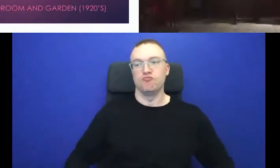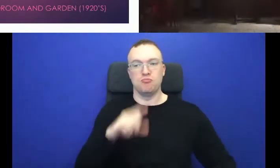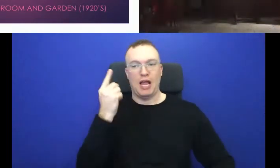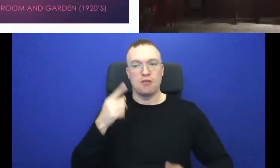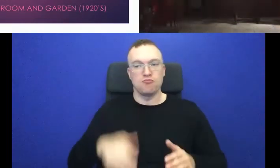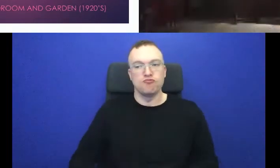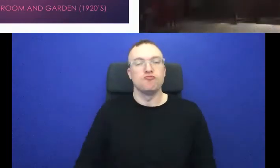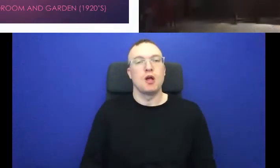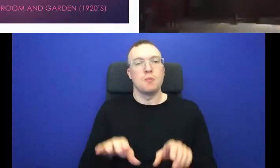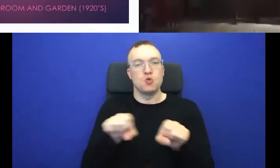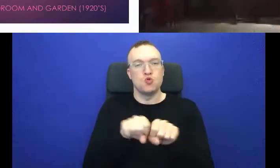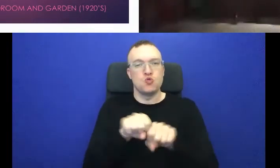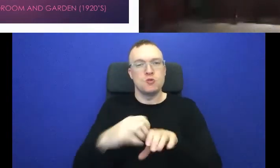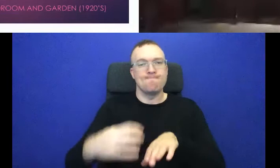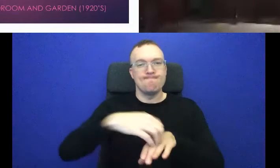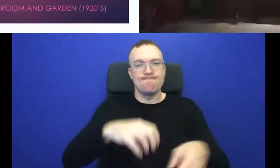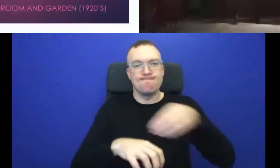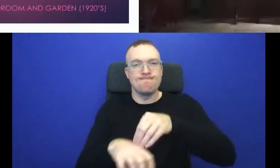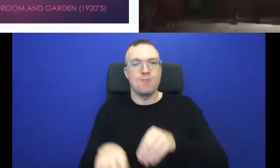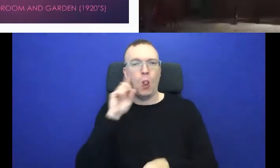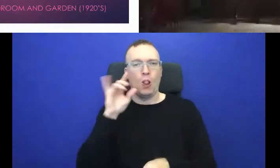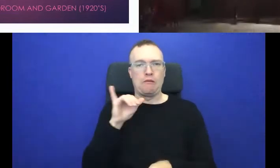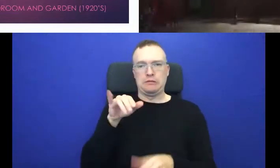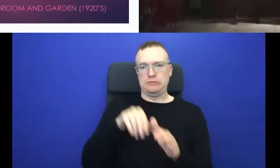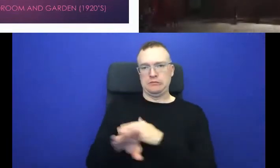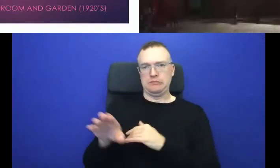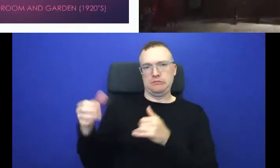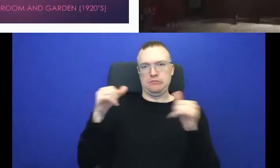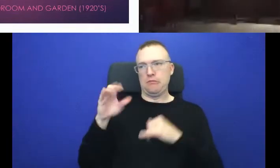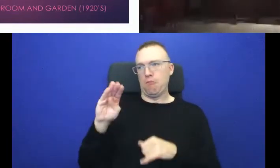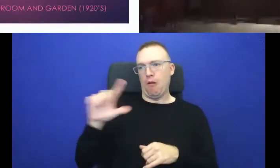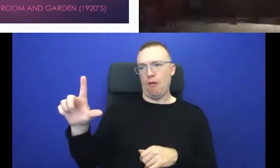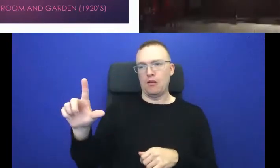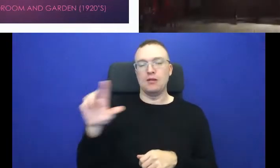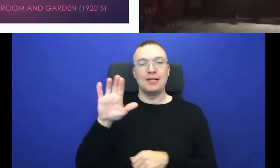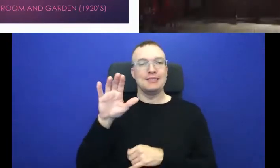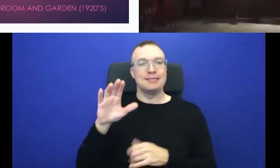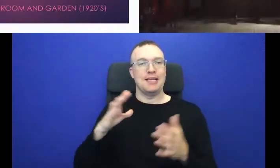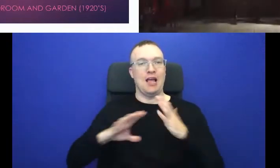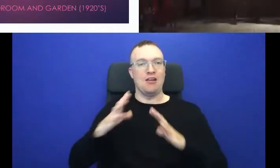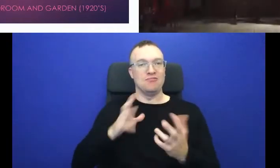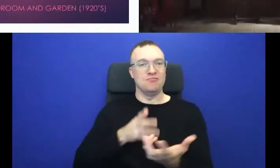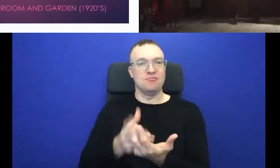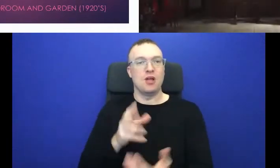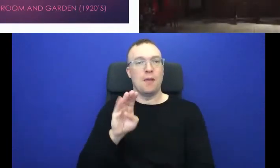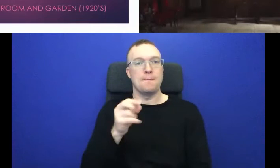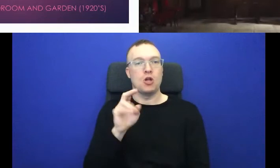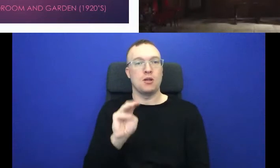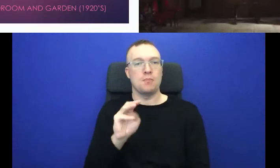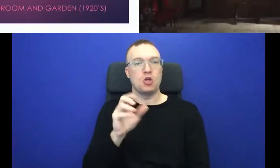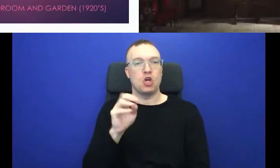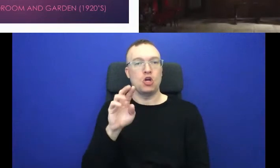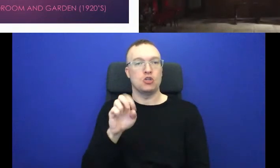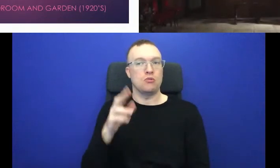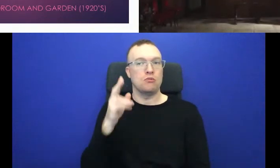buckled shoes as though for a court ball. And Lowther's outfit is so on point that Bonham Carter worries that the royal family have